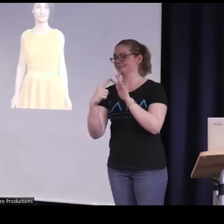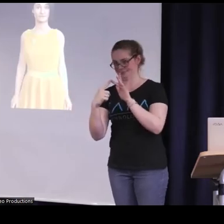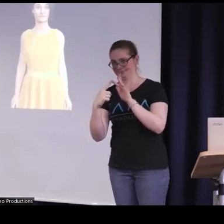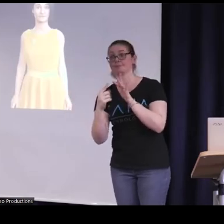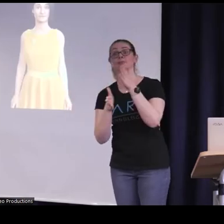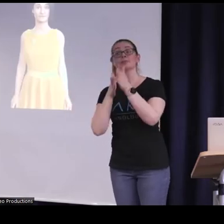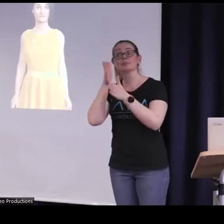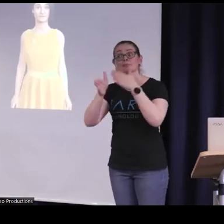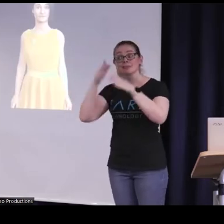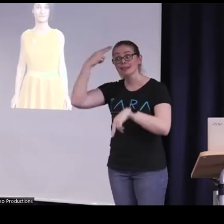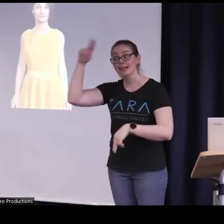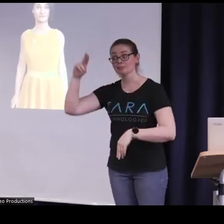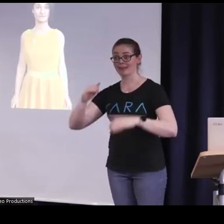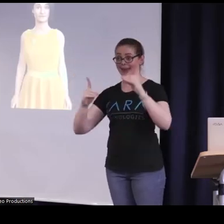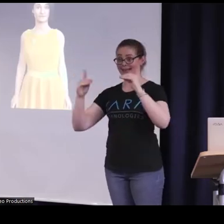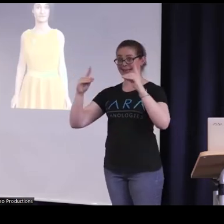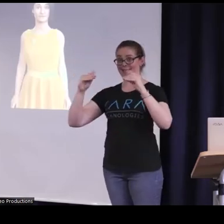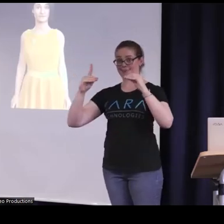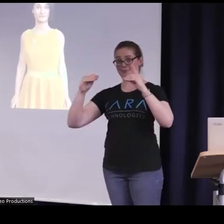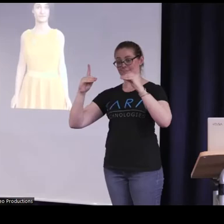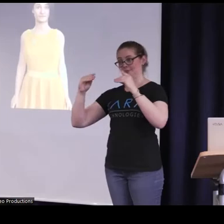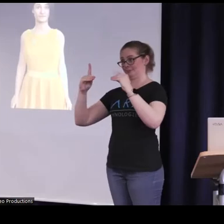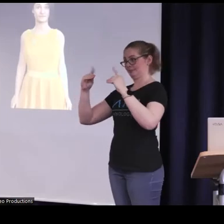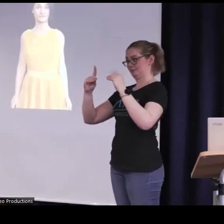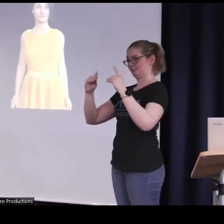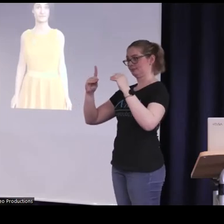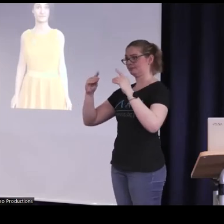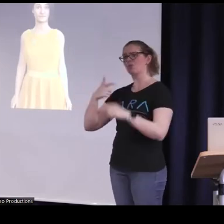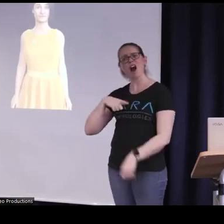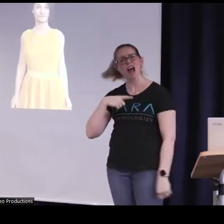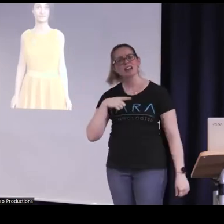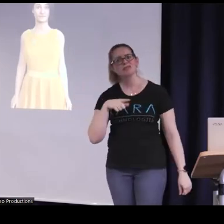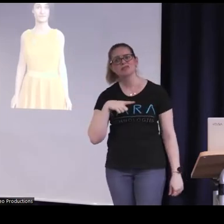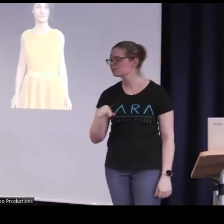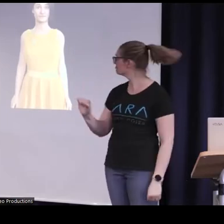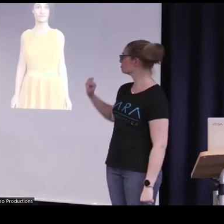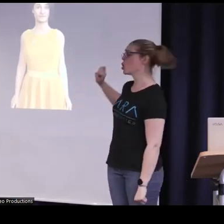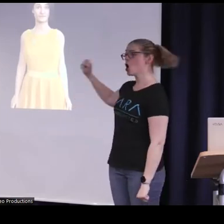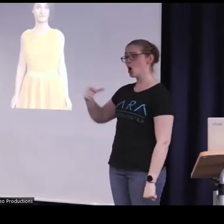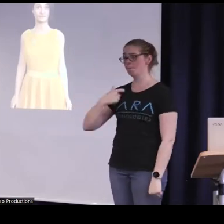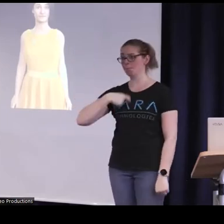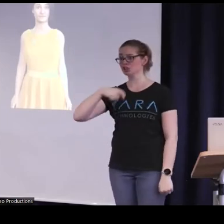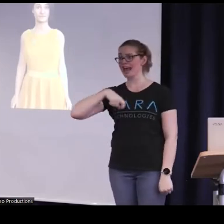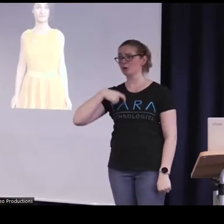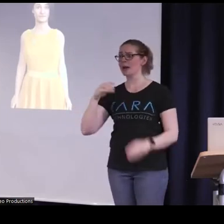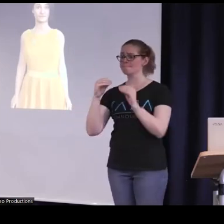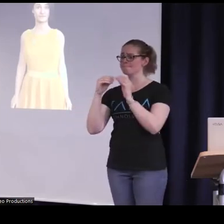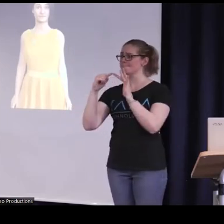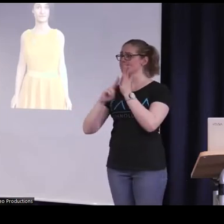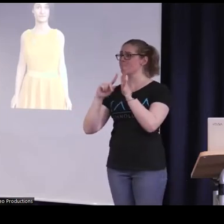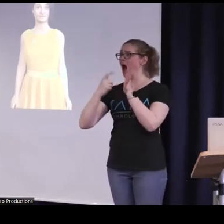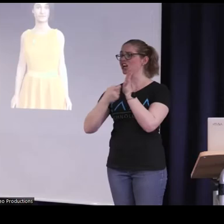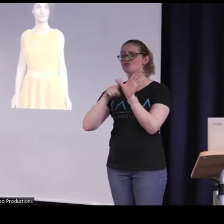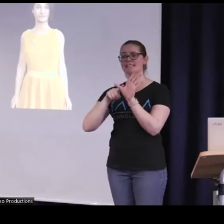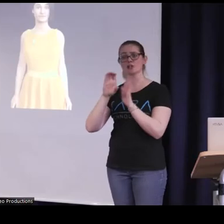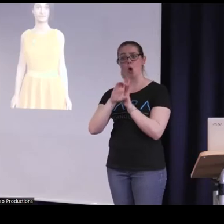This avatar's name is Nikki, and her sign name is this. Perhaps you're wondering why that is. It's because